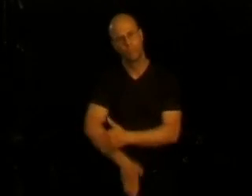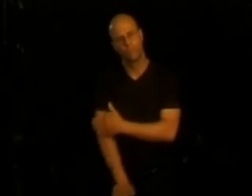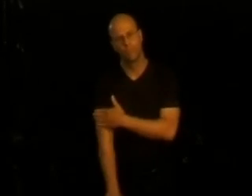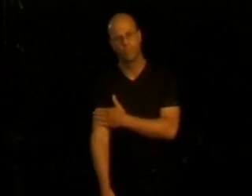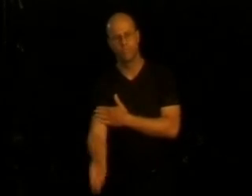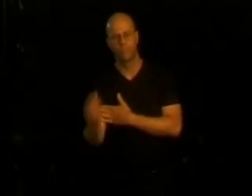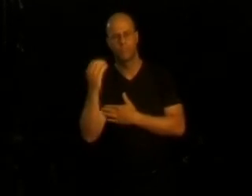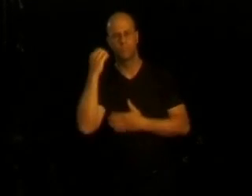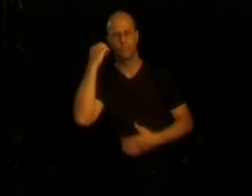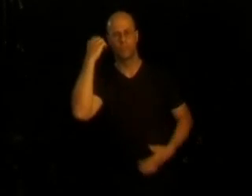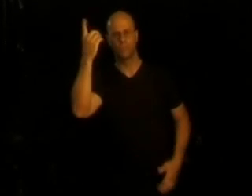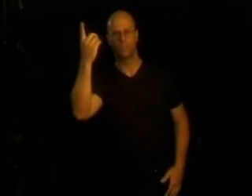deeper understanding.